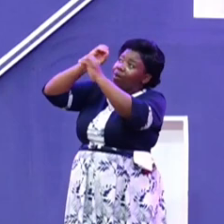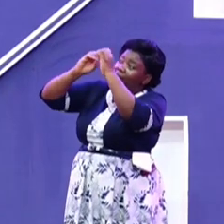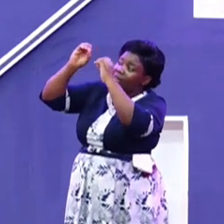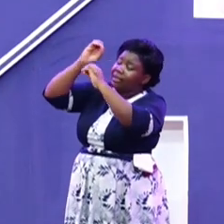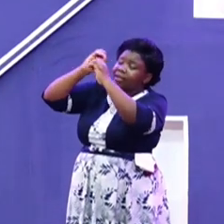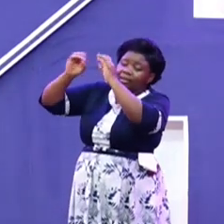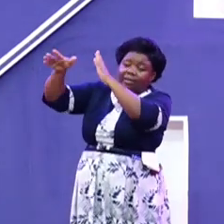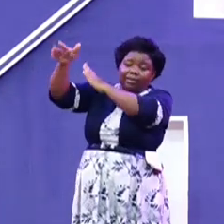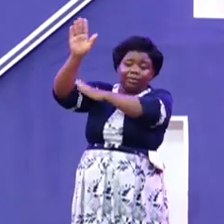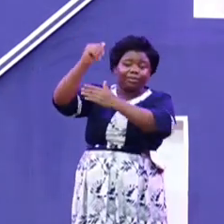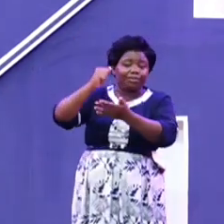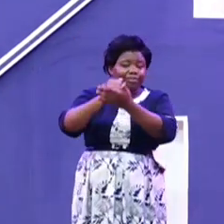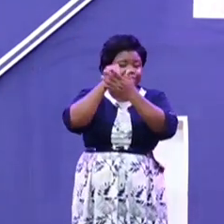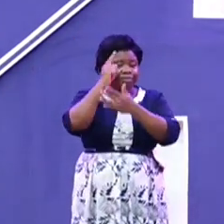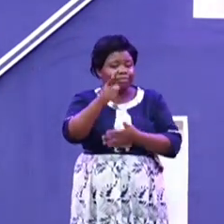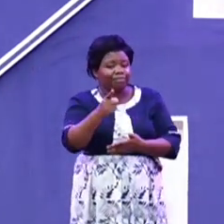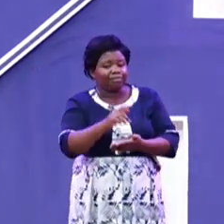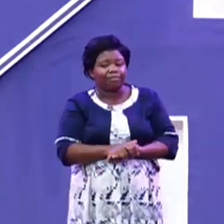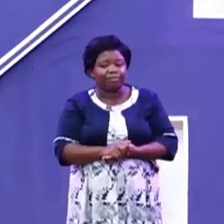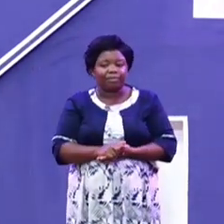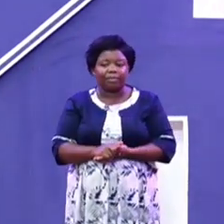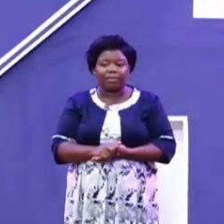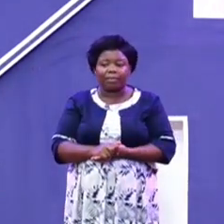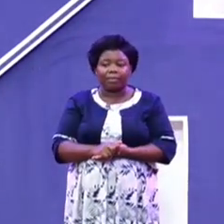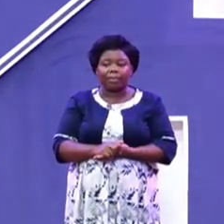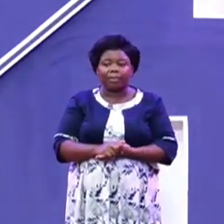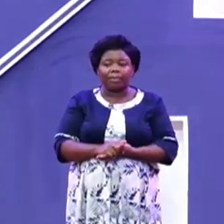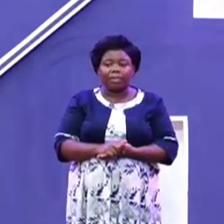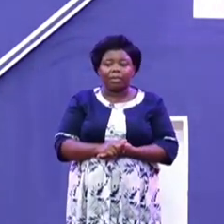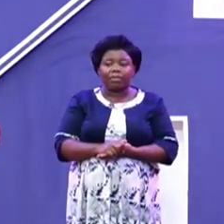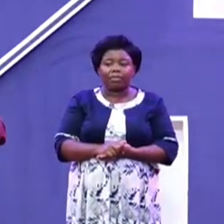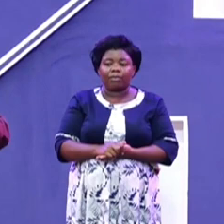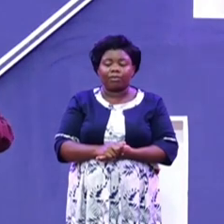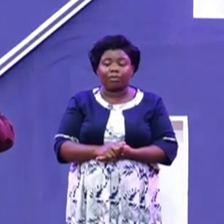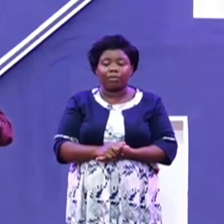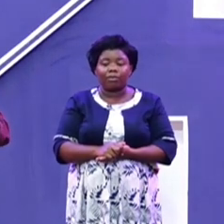When you start doubting God, you won't get the energy to go and seek God.